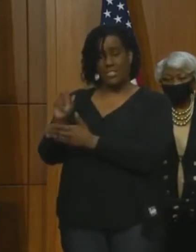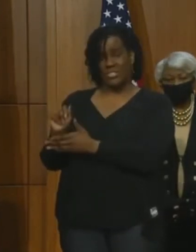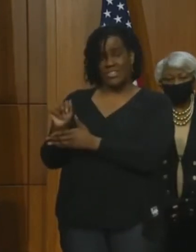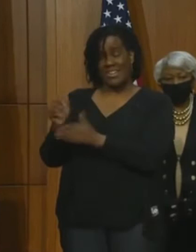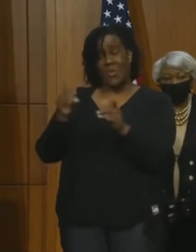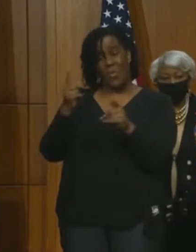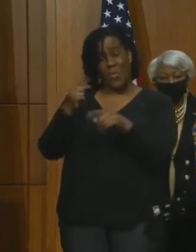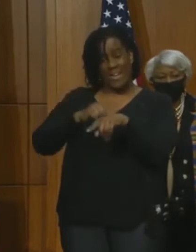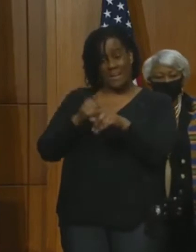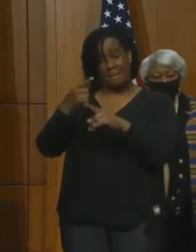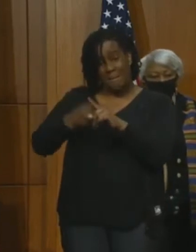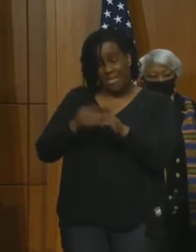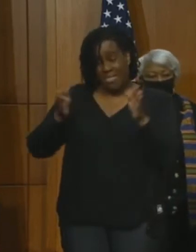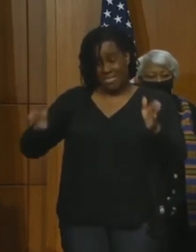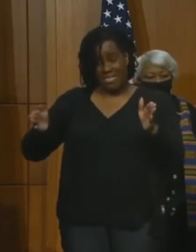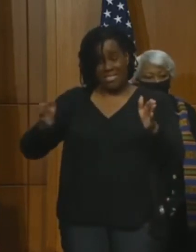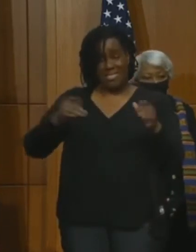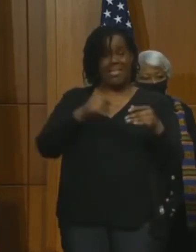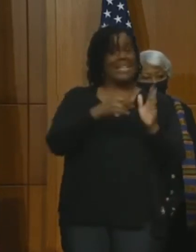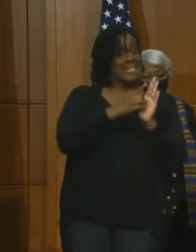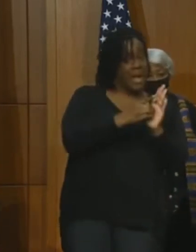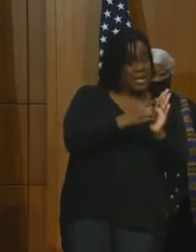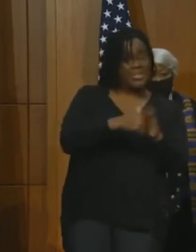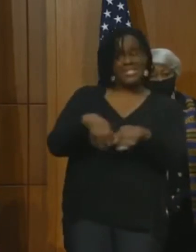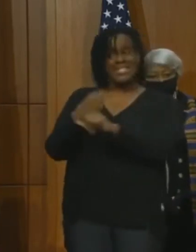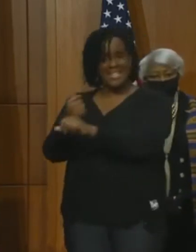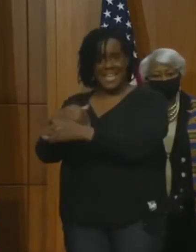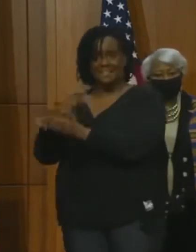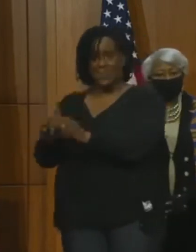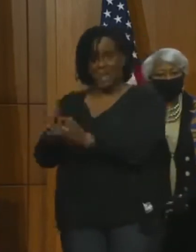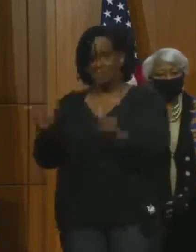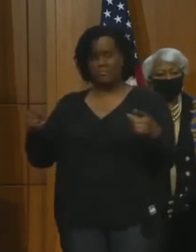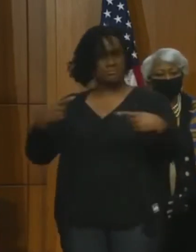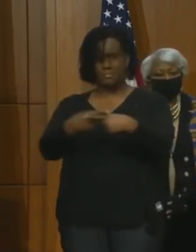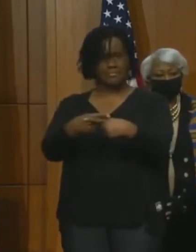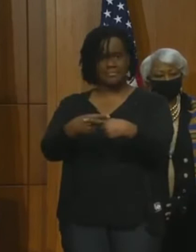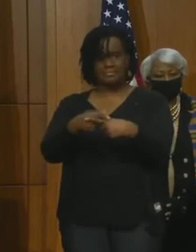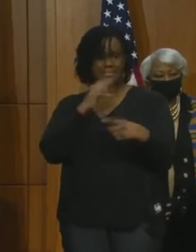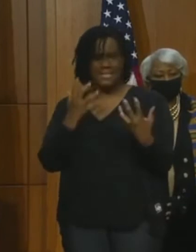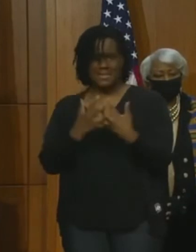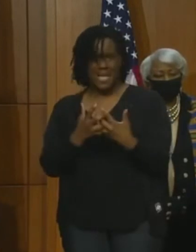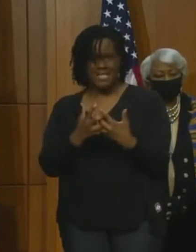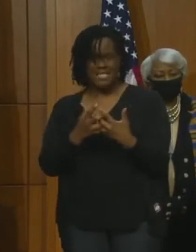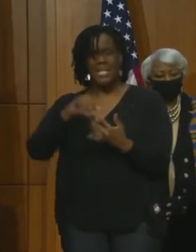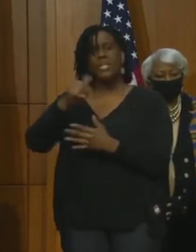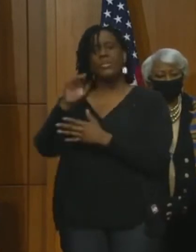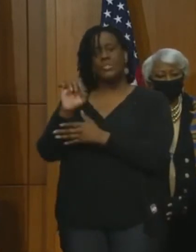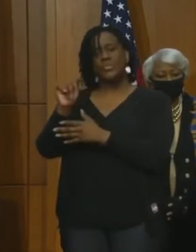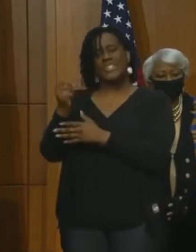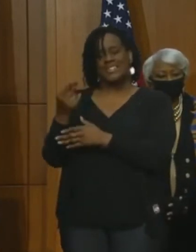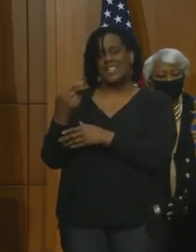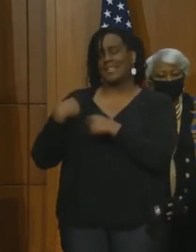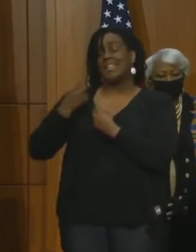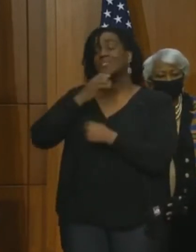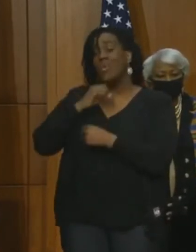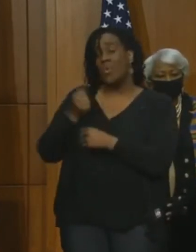other, we have said one thing, but we've done another. Juneteenth is the oldest celebration